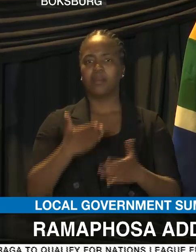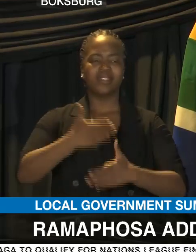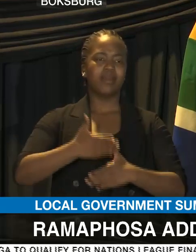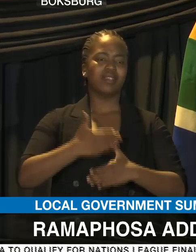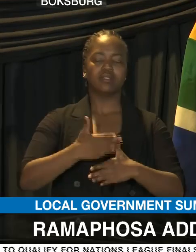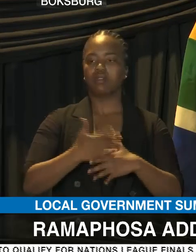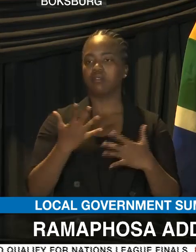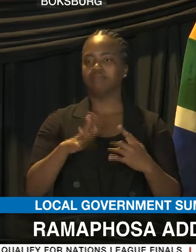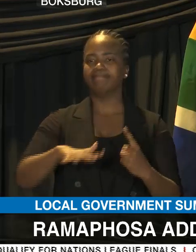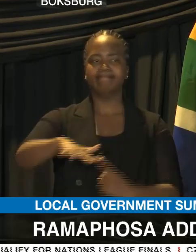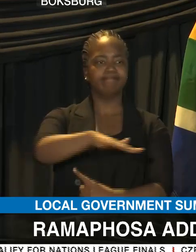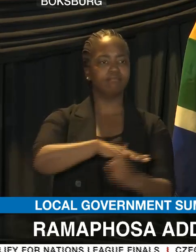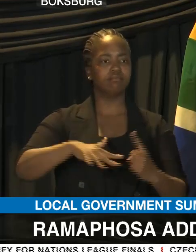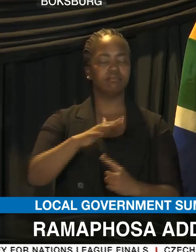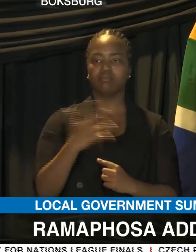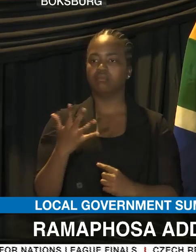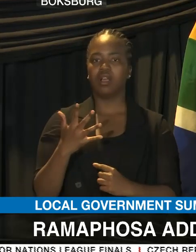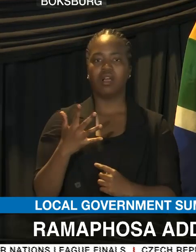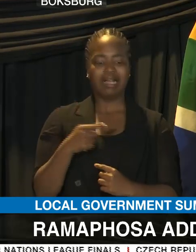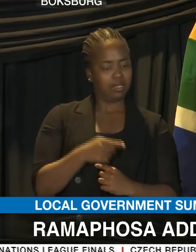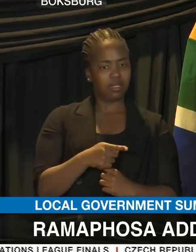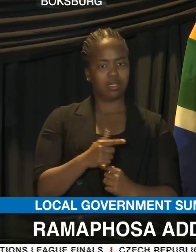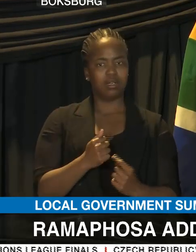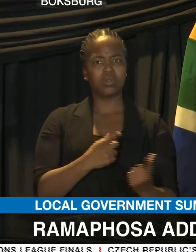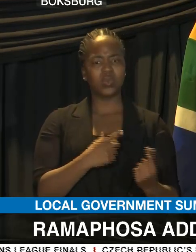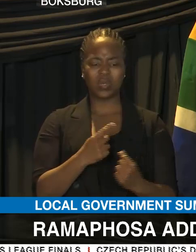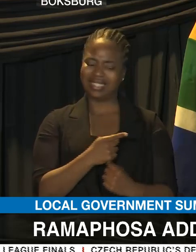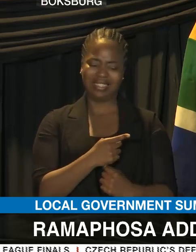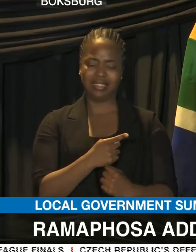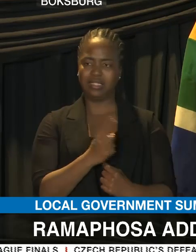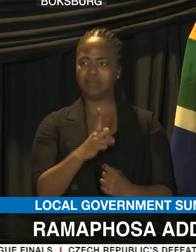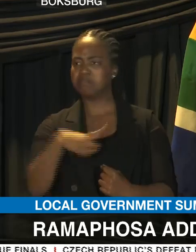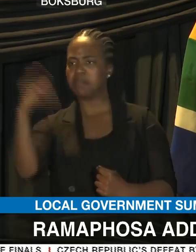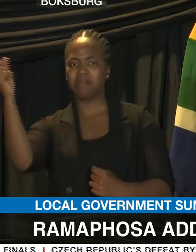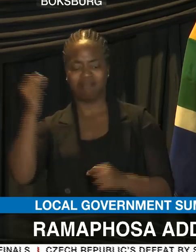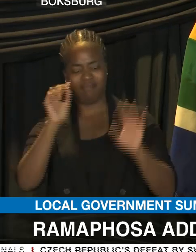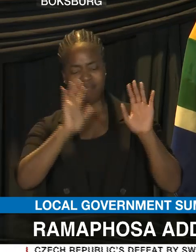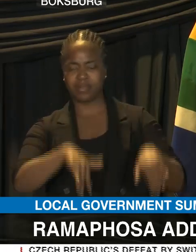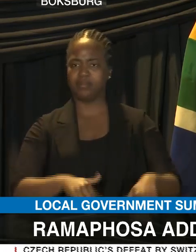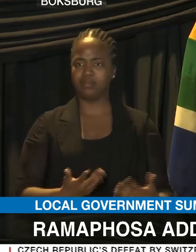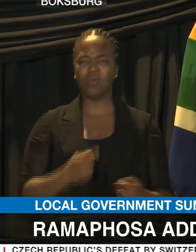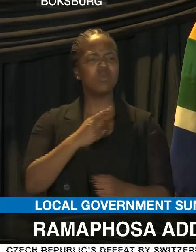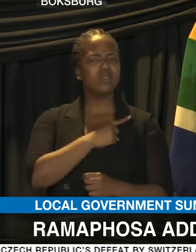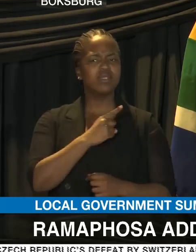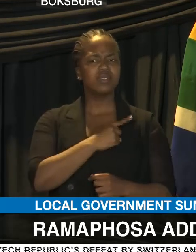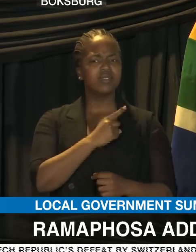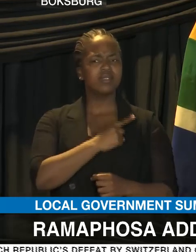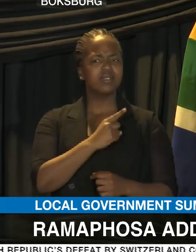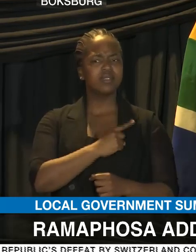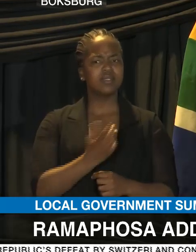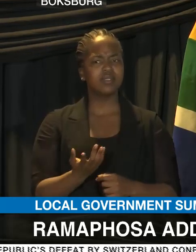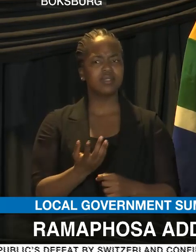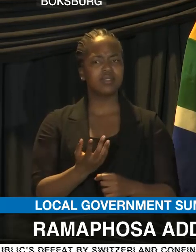an area choose to leave. And we need to ask ourselves, why do they choose to leave? In